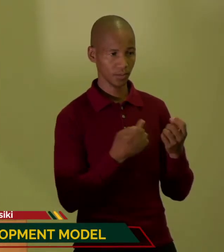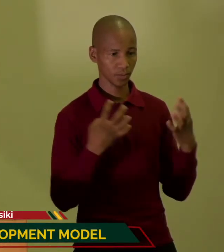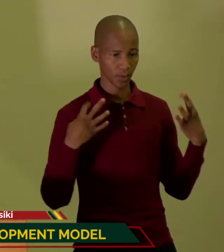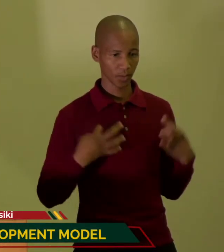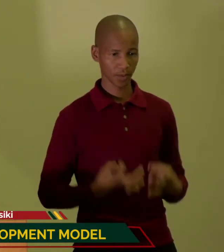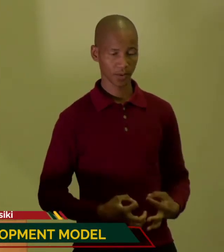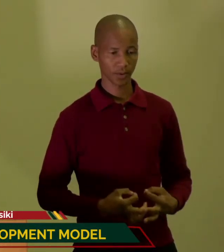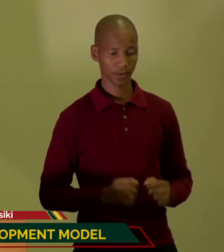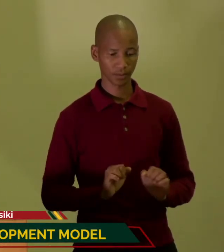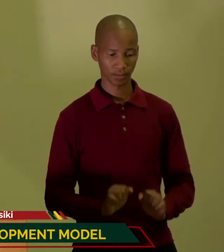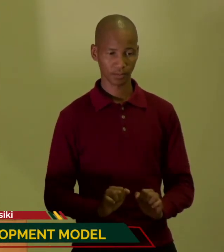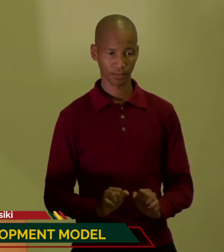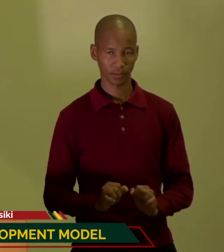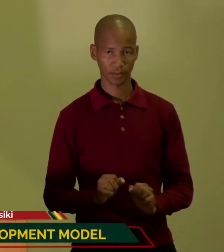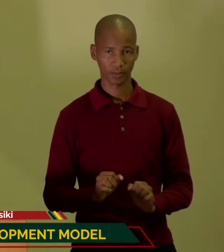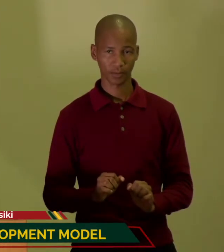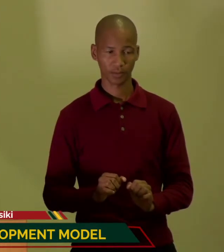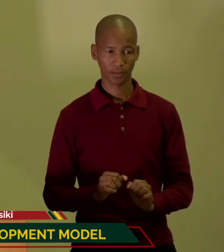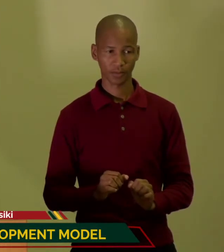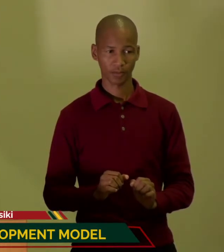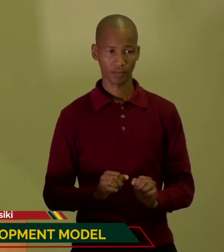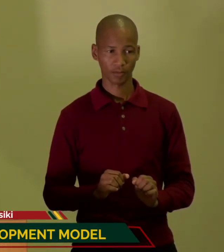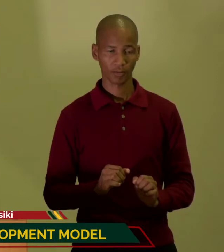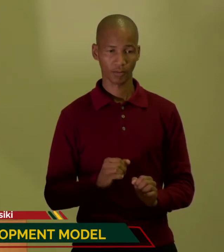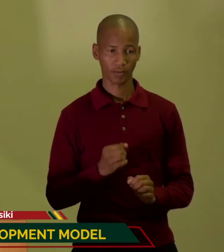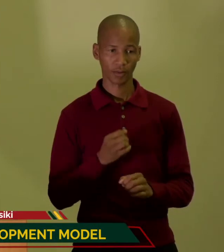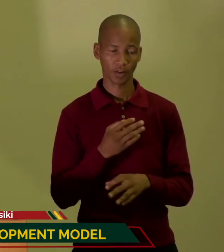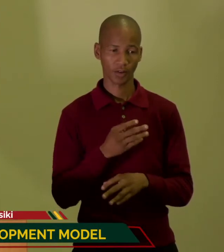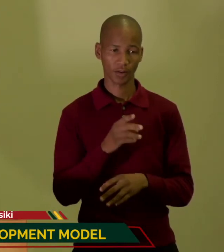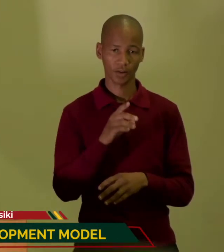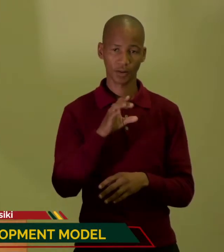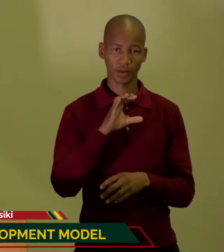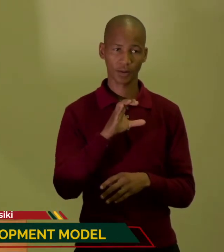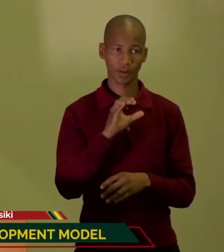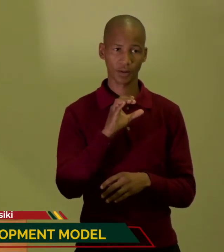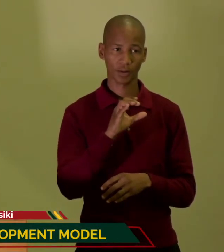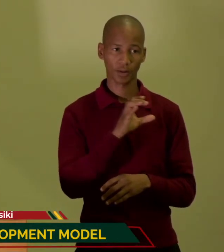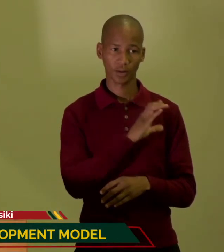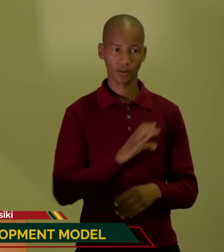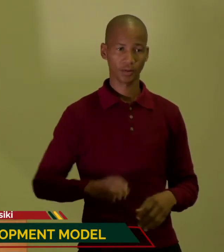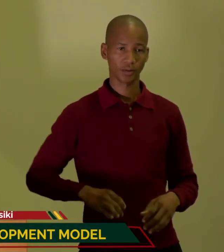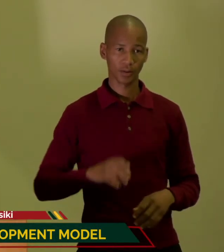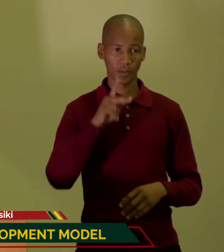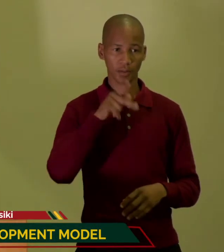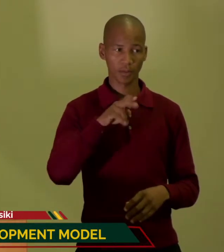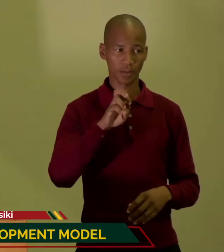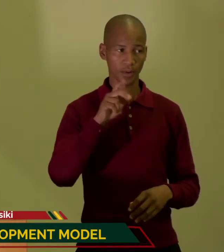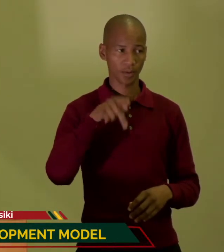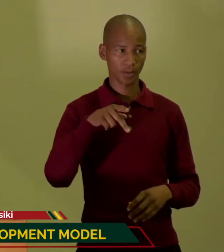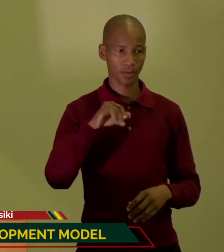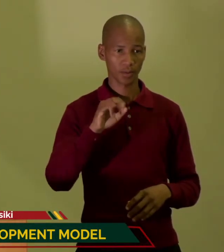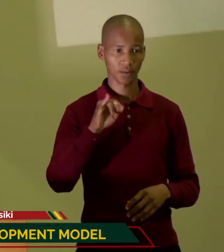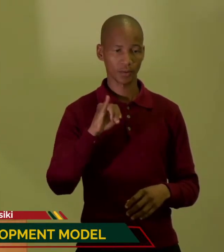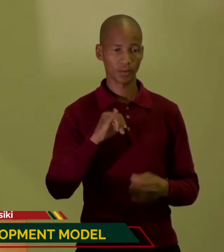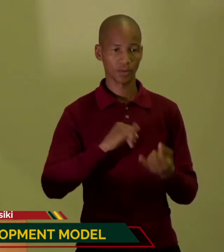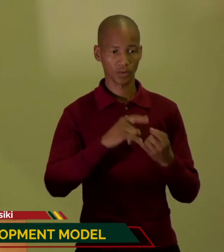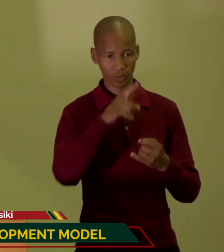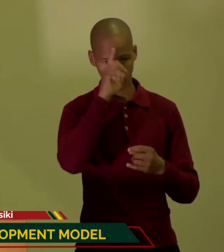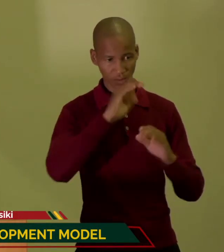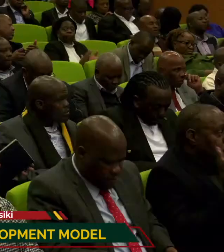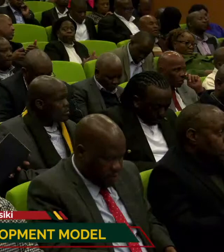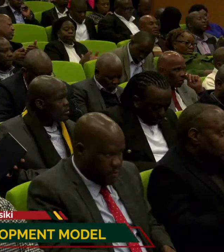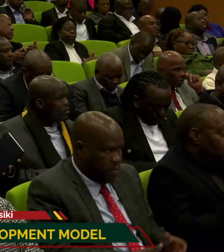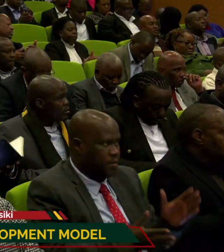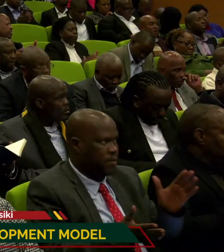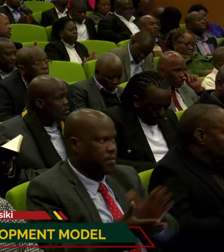Hill local municipality, Councillor Pepeng, to welcome us. A round of